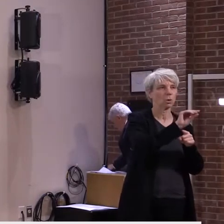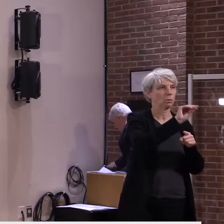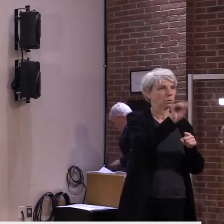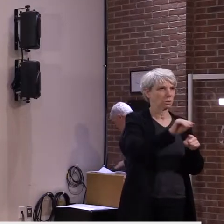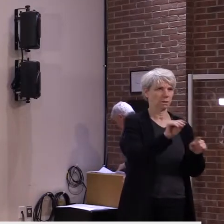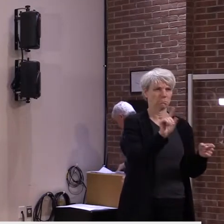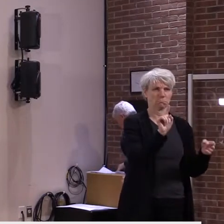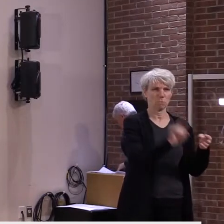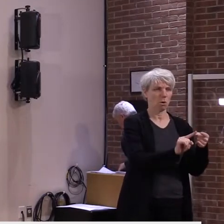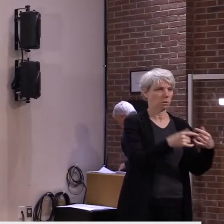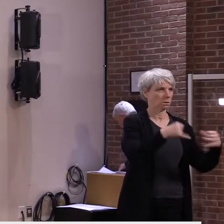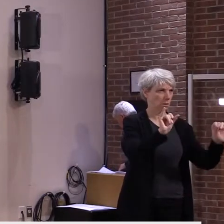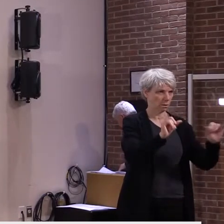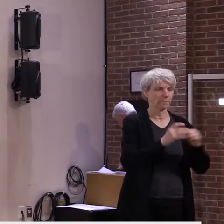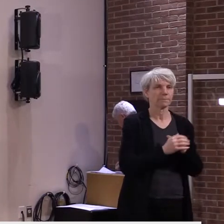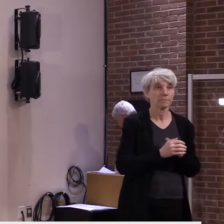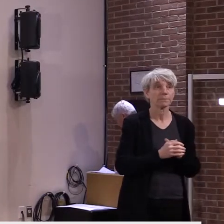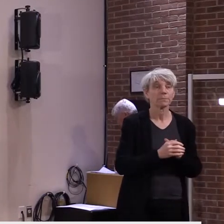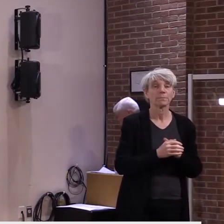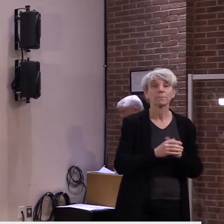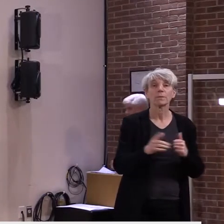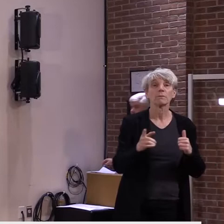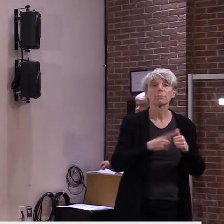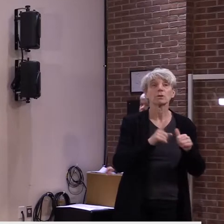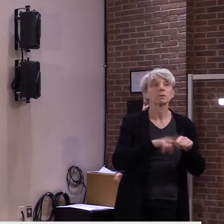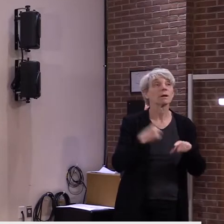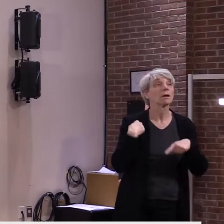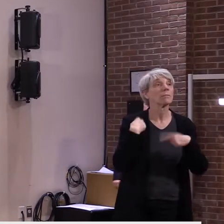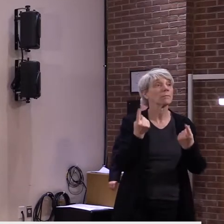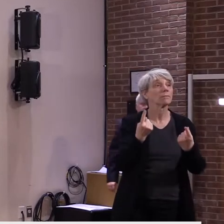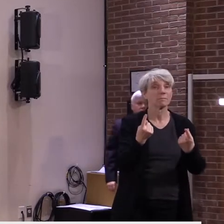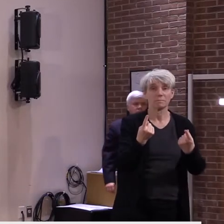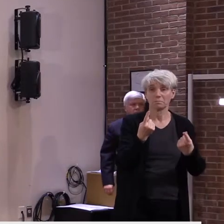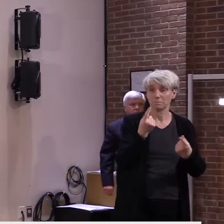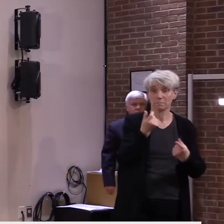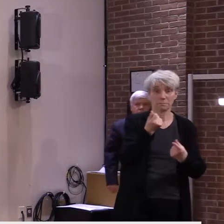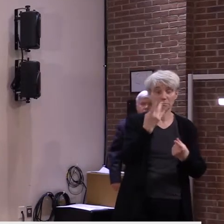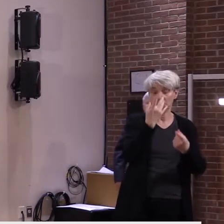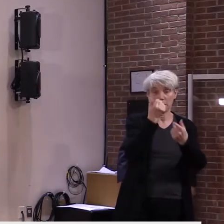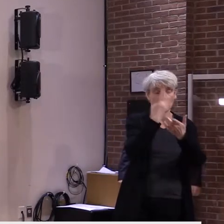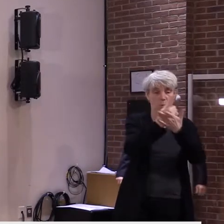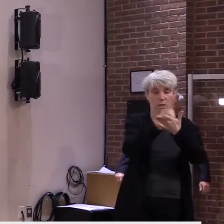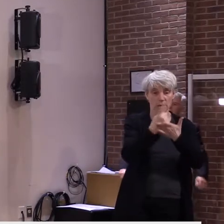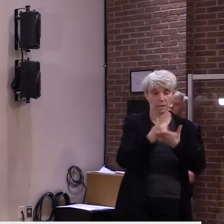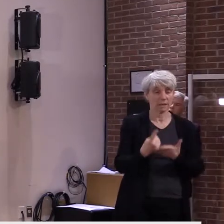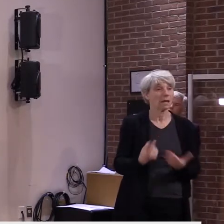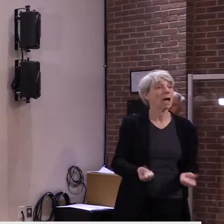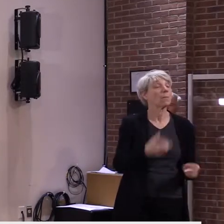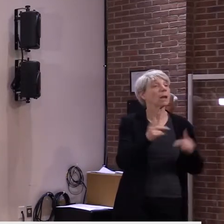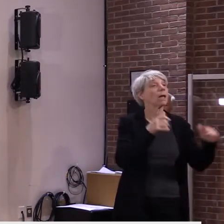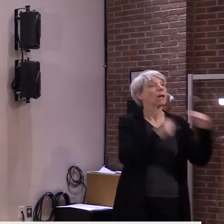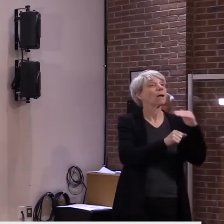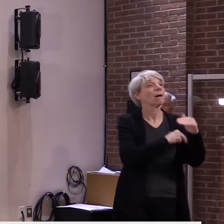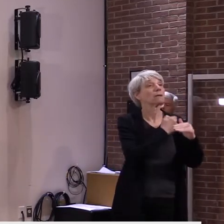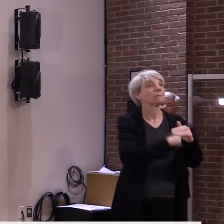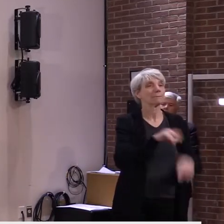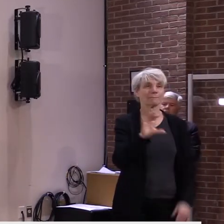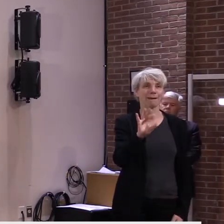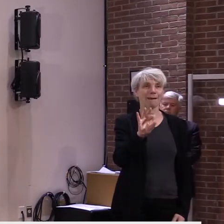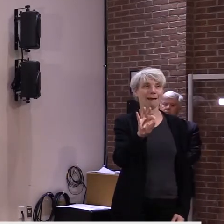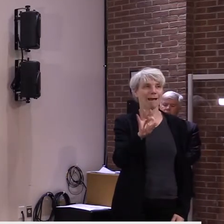For the first time in a long time, we are under 10 hospitalizations at 9, with 1 in the ICU.